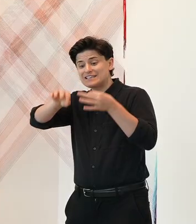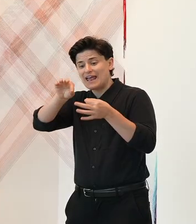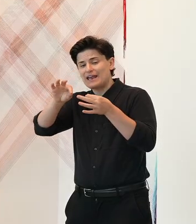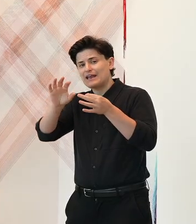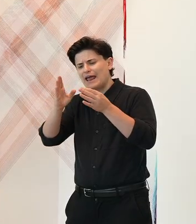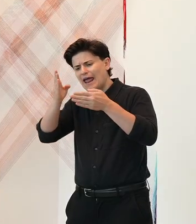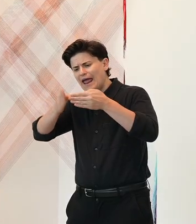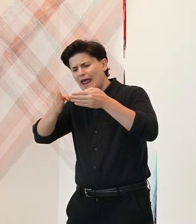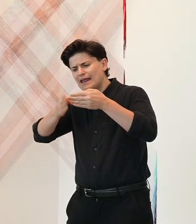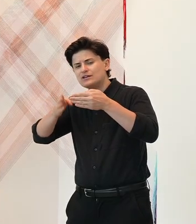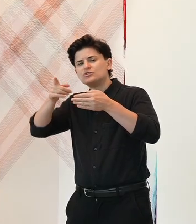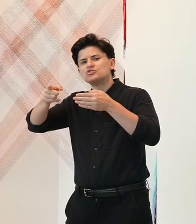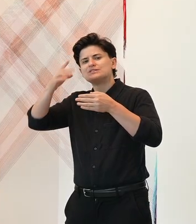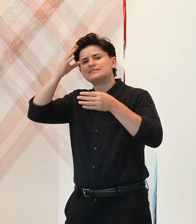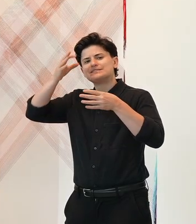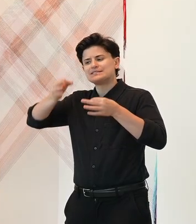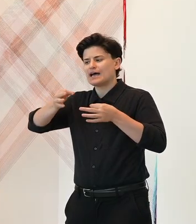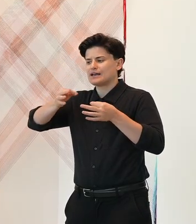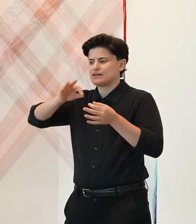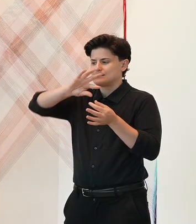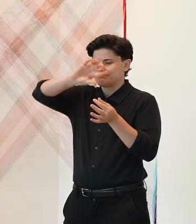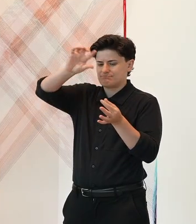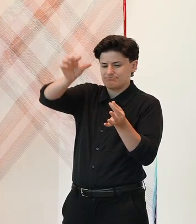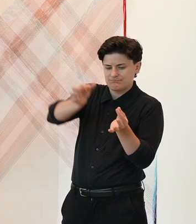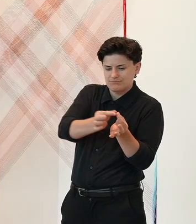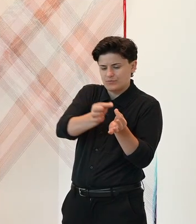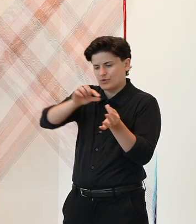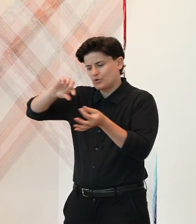to, connect them back together.